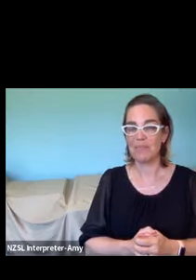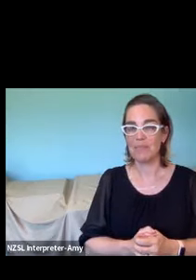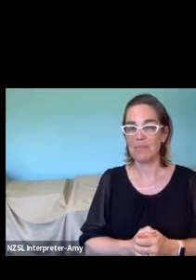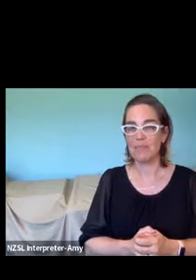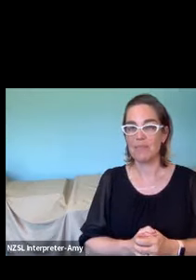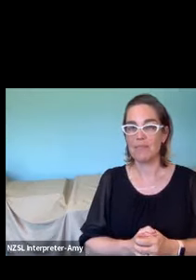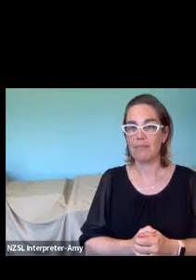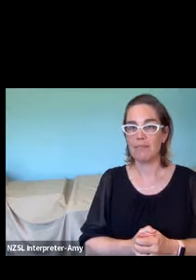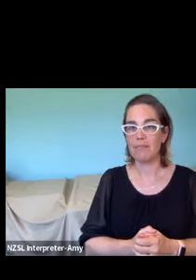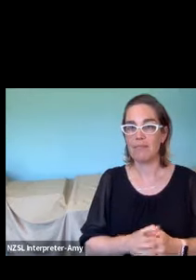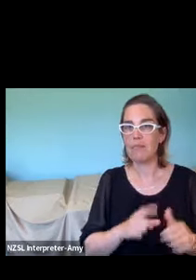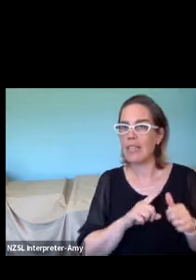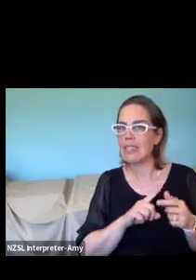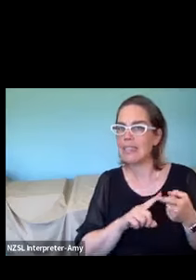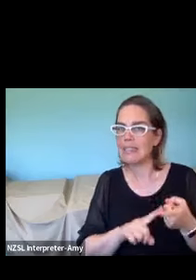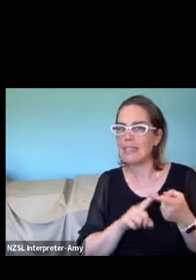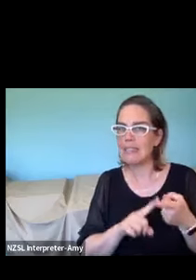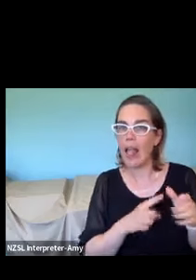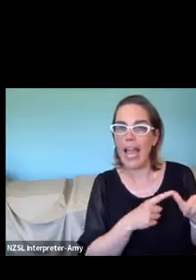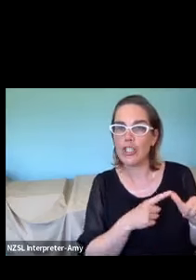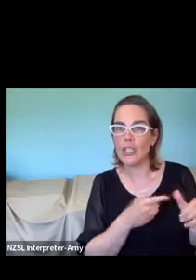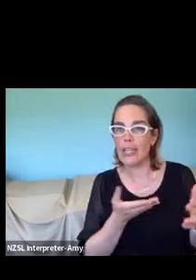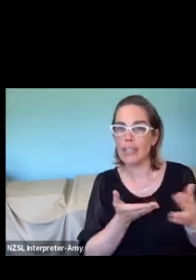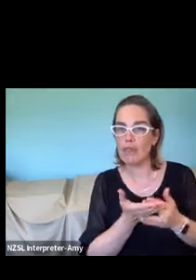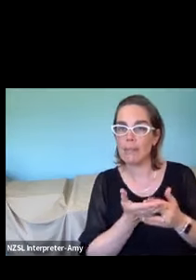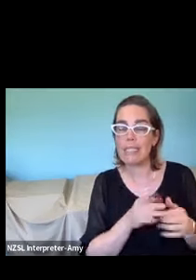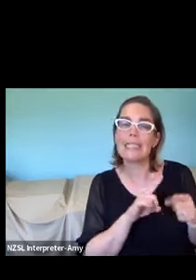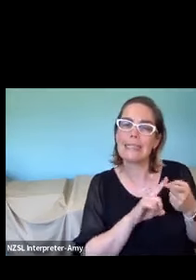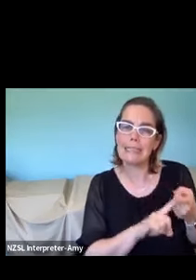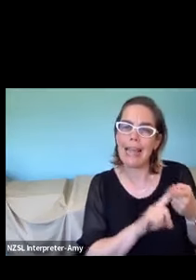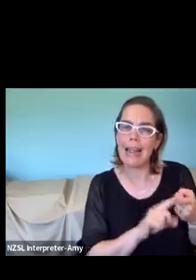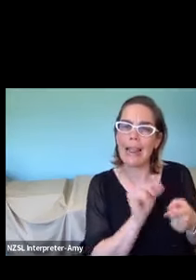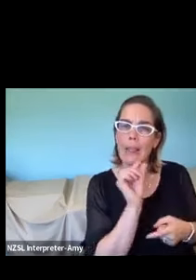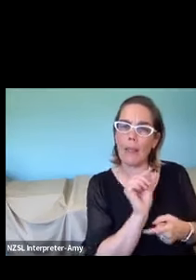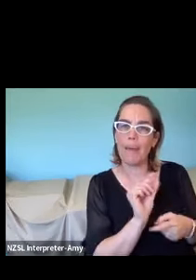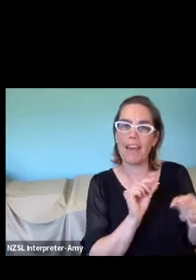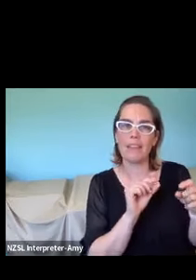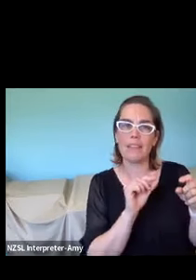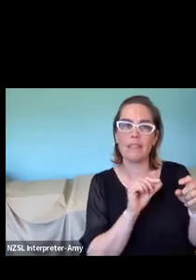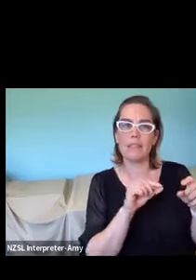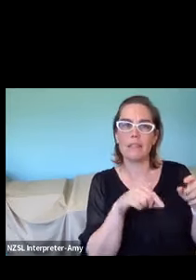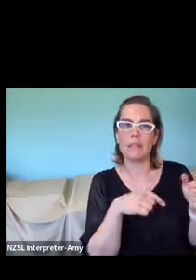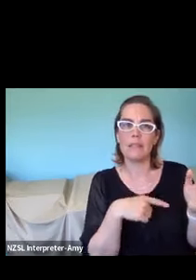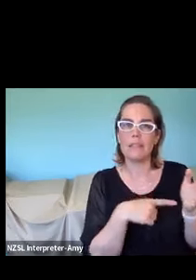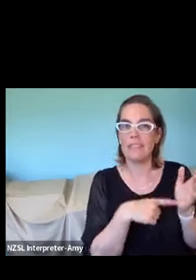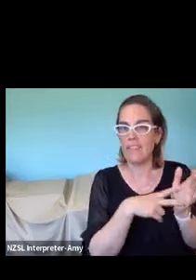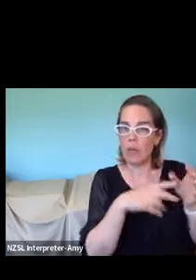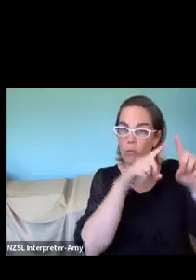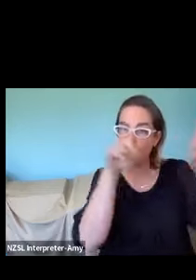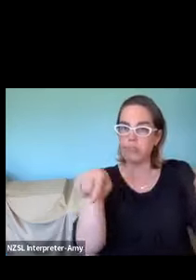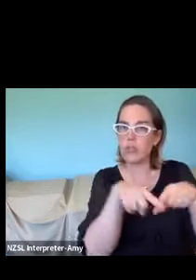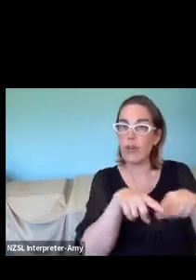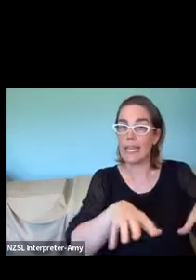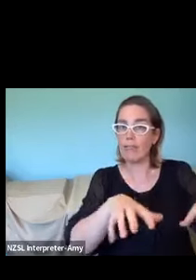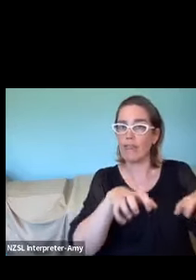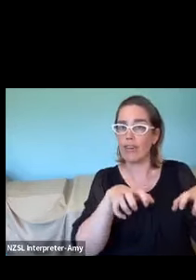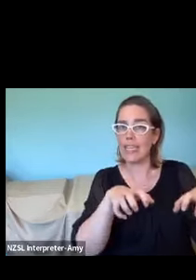We're still having a little bit of trouble. Your screen is freezing and